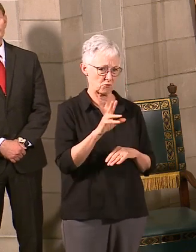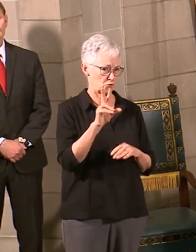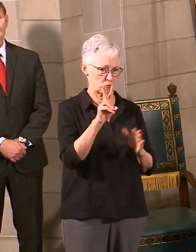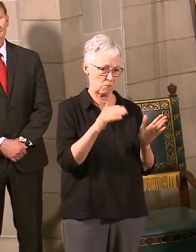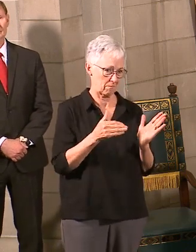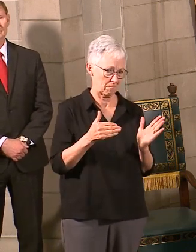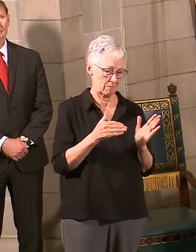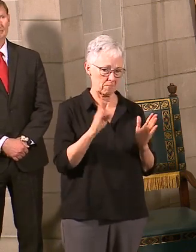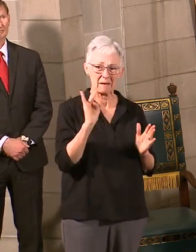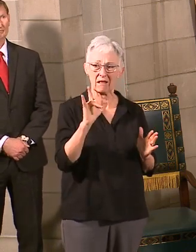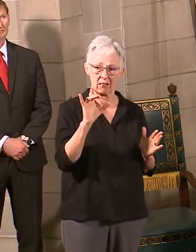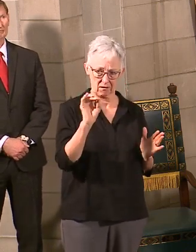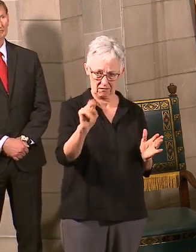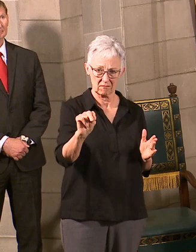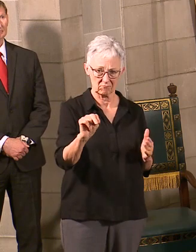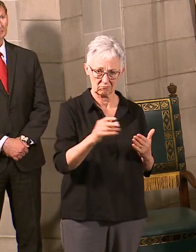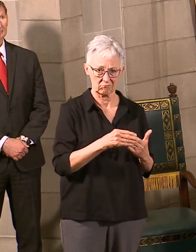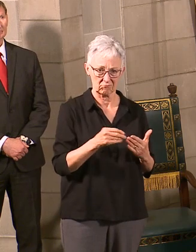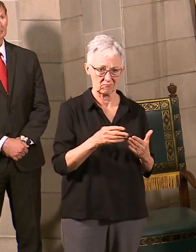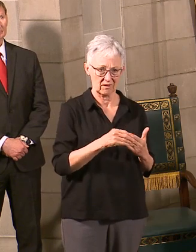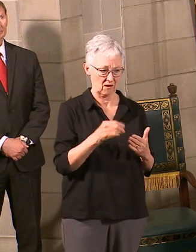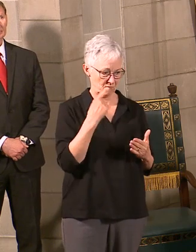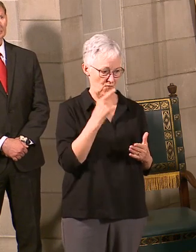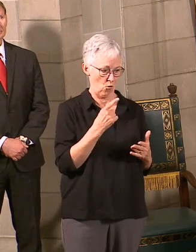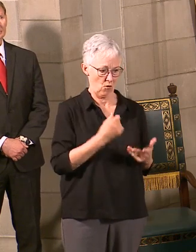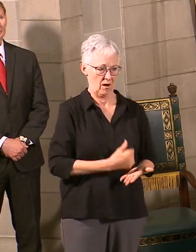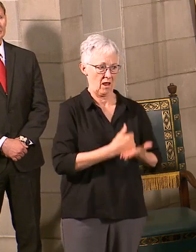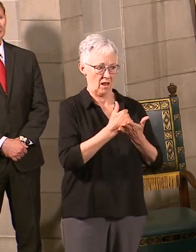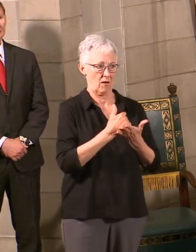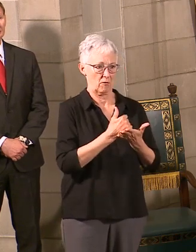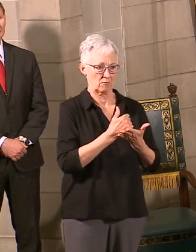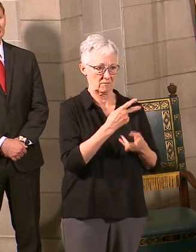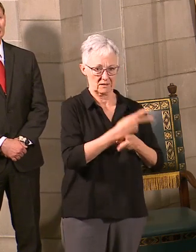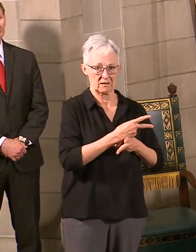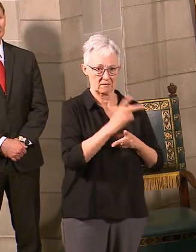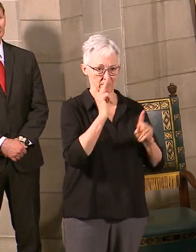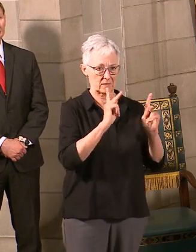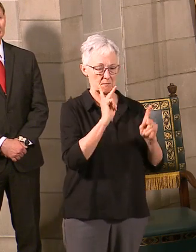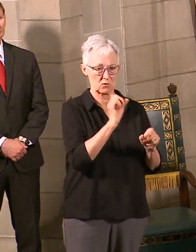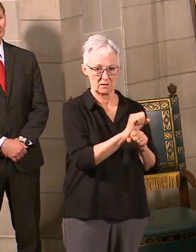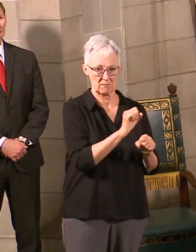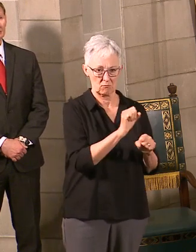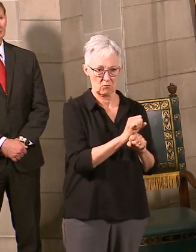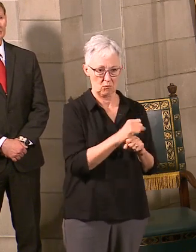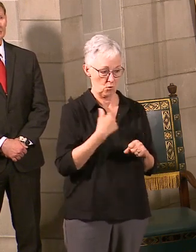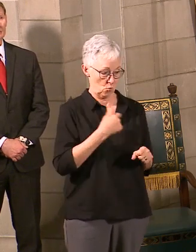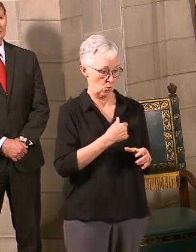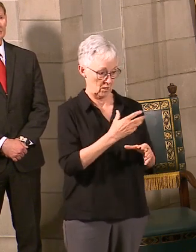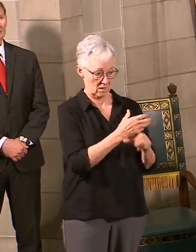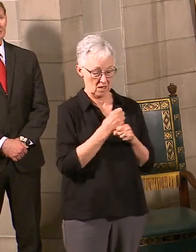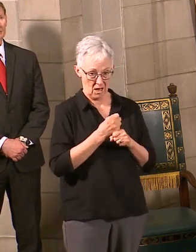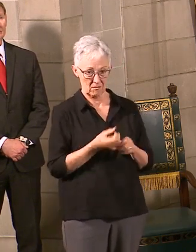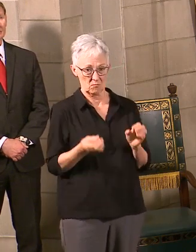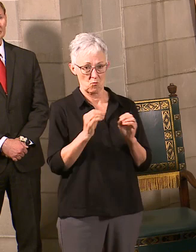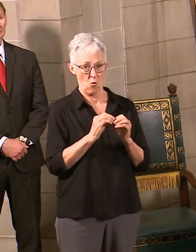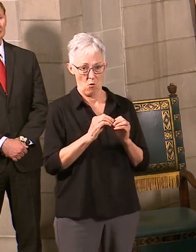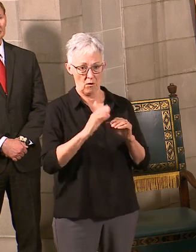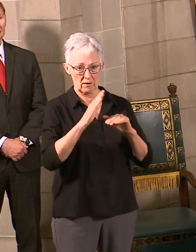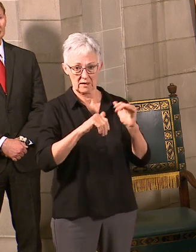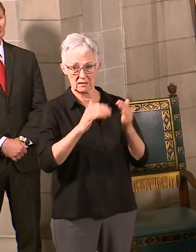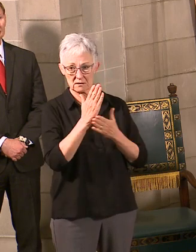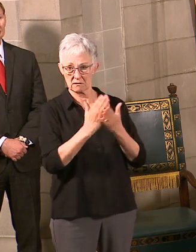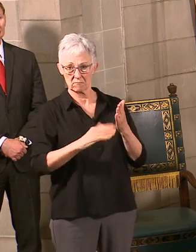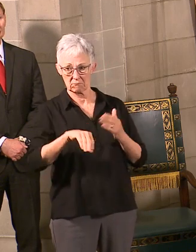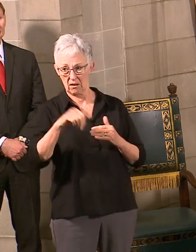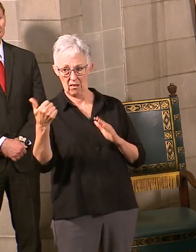perspective, that was actually more than some states that have more population like Oregon and Utah got from the